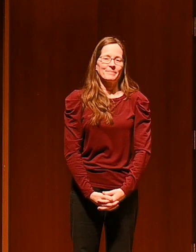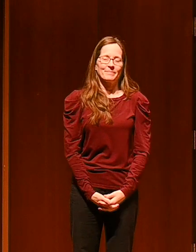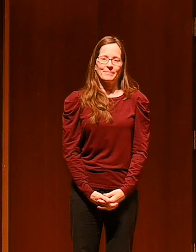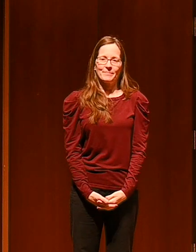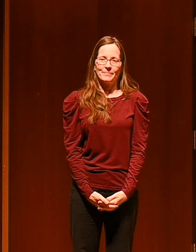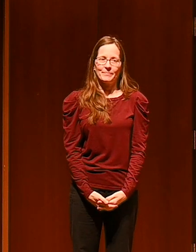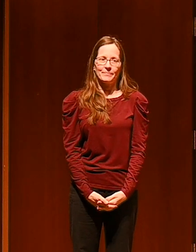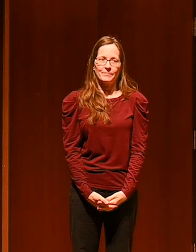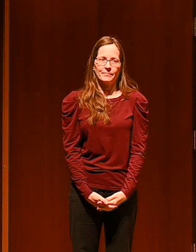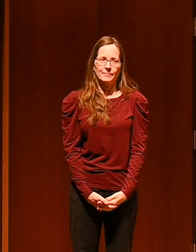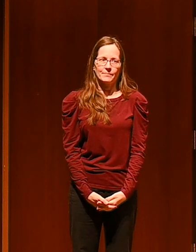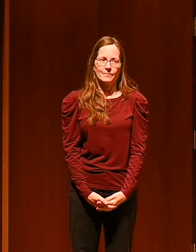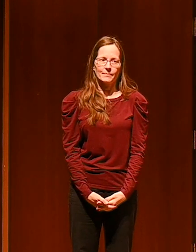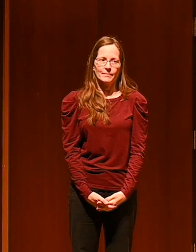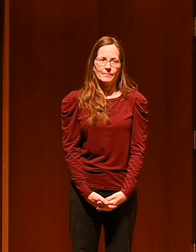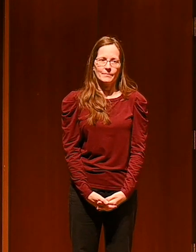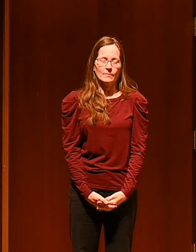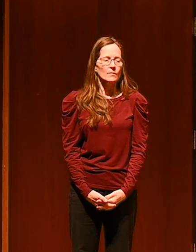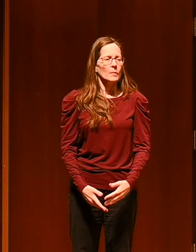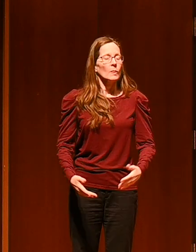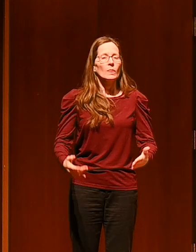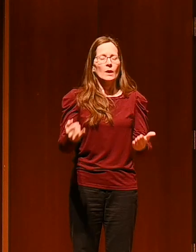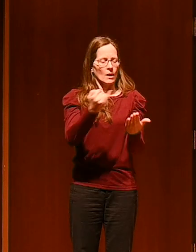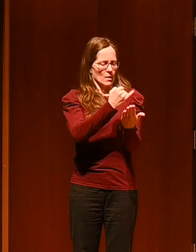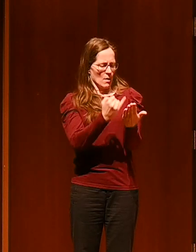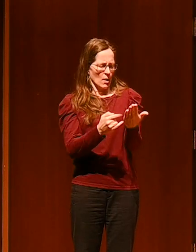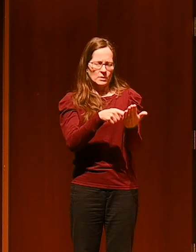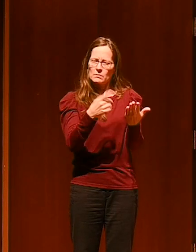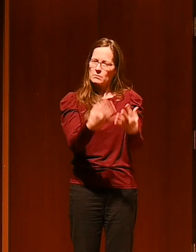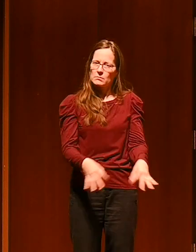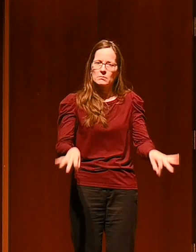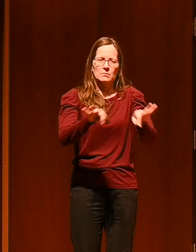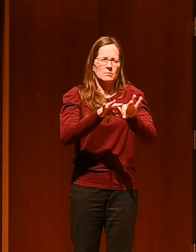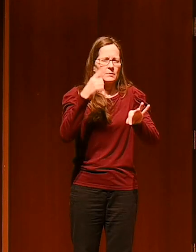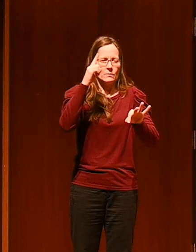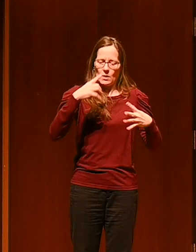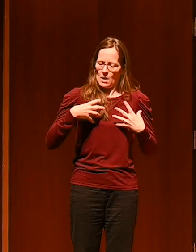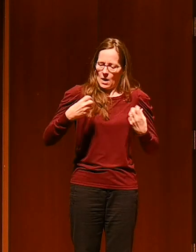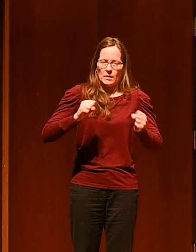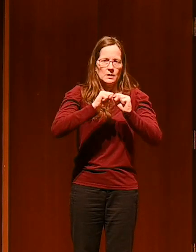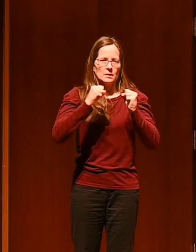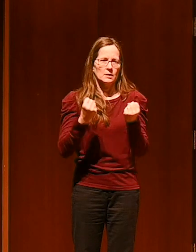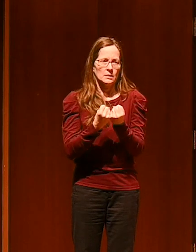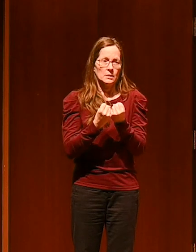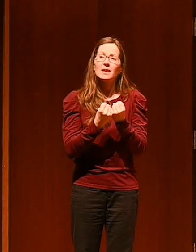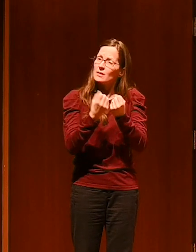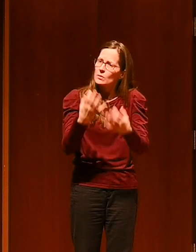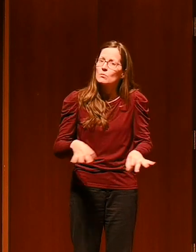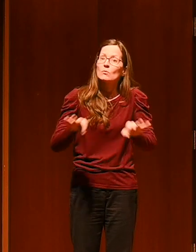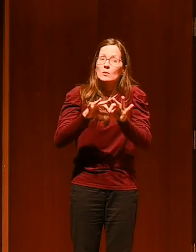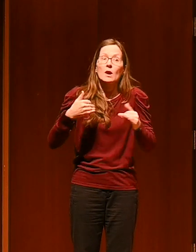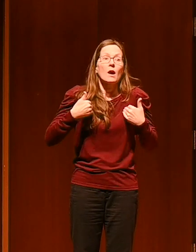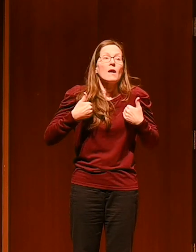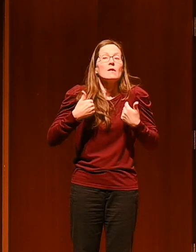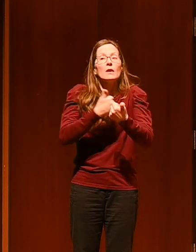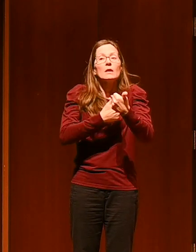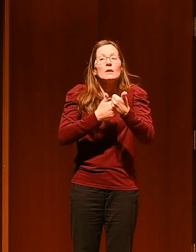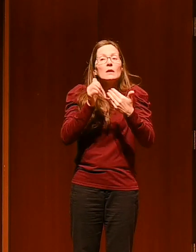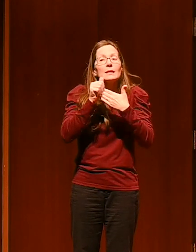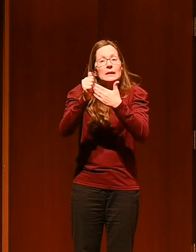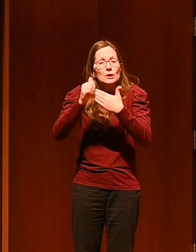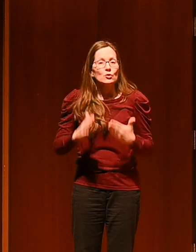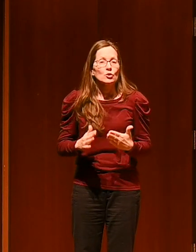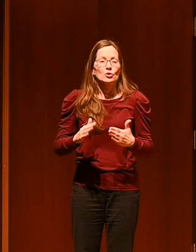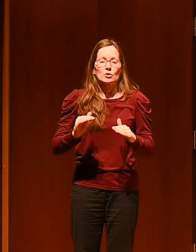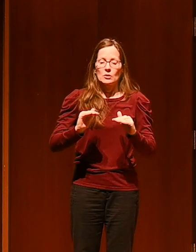The arts are key to a healthy, vibrant society, and it's important to have leaders at local, state, and federal levels who